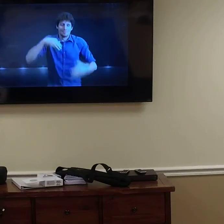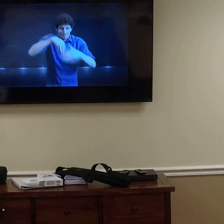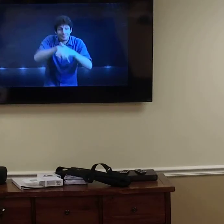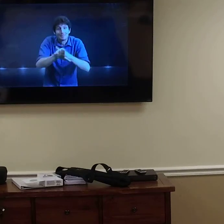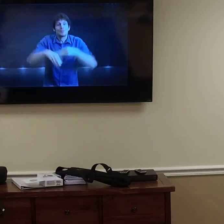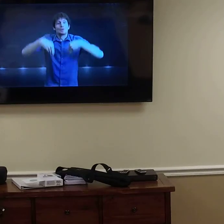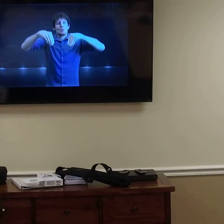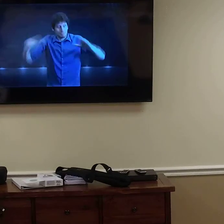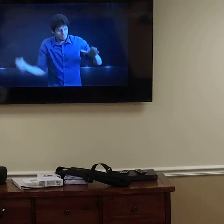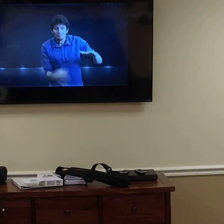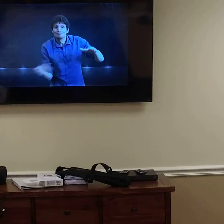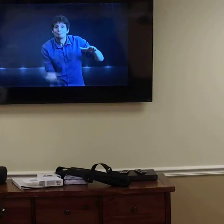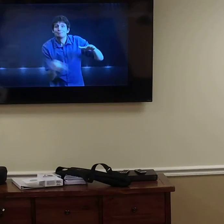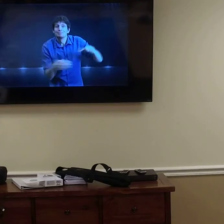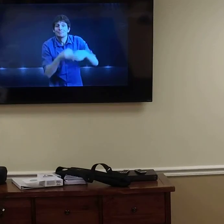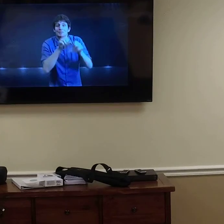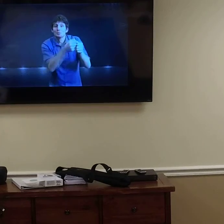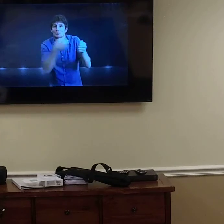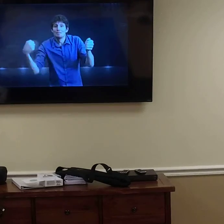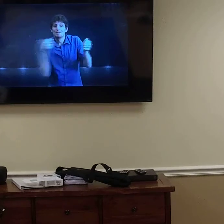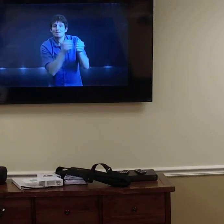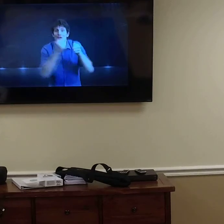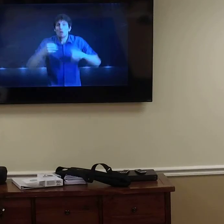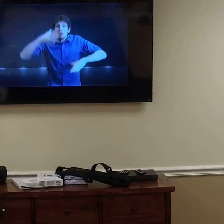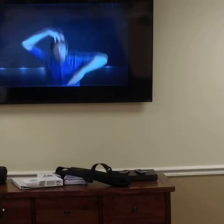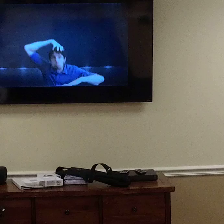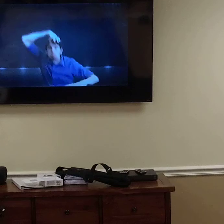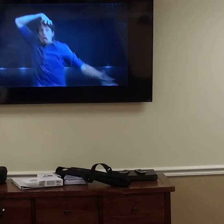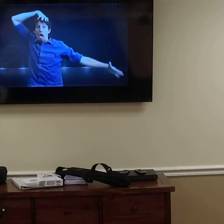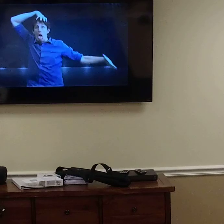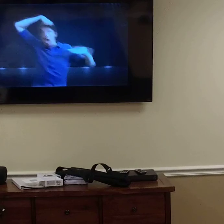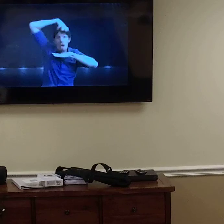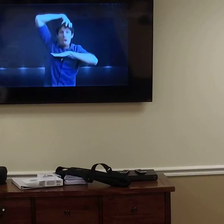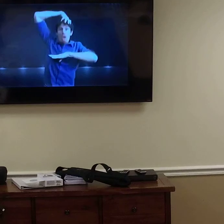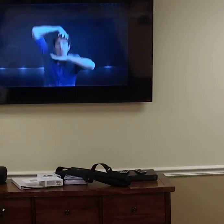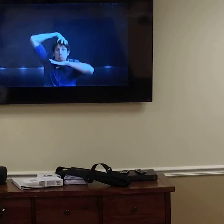And the lady arrives home. She's putting her groceries away in the refrigerator.